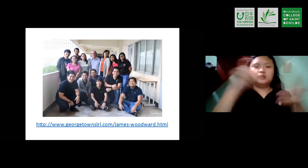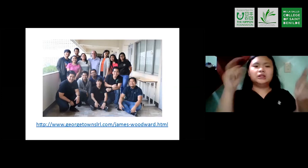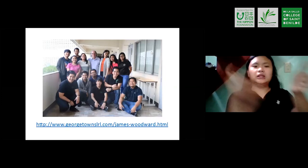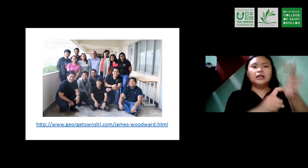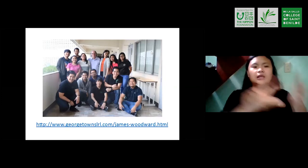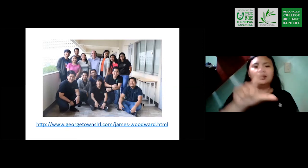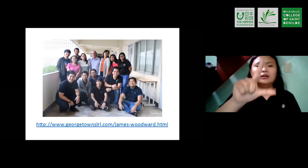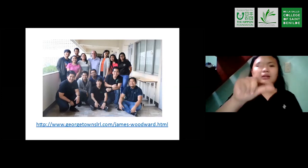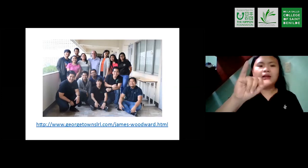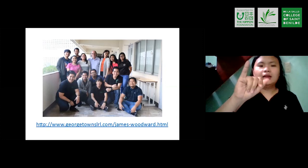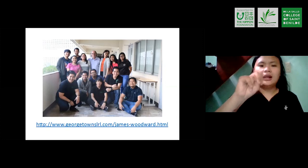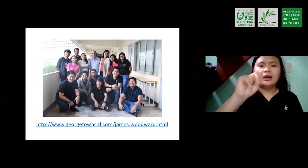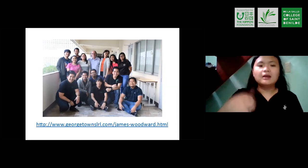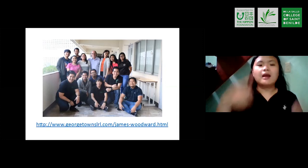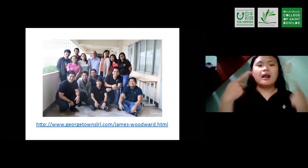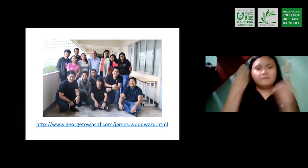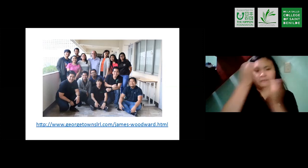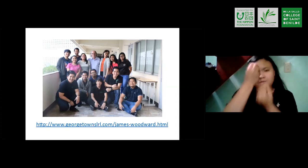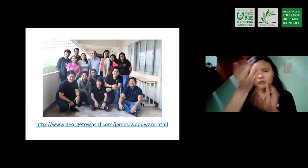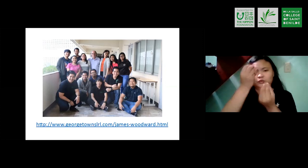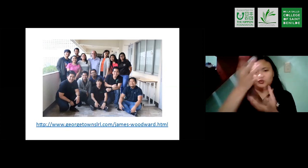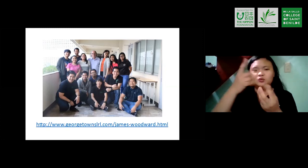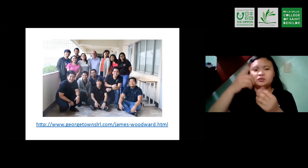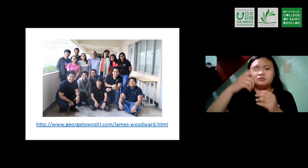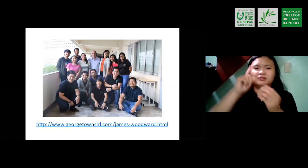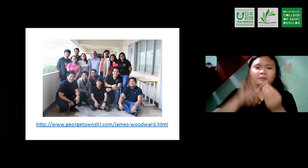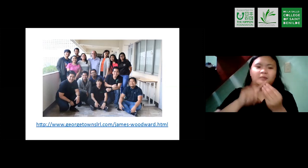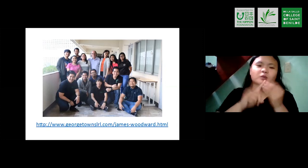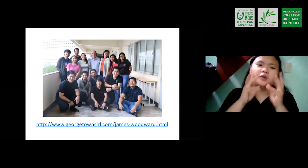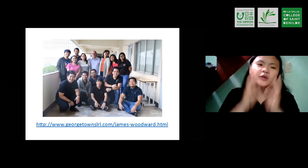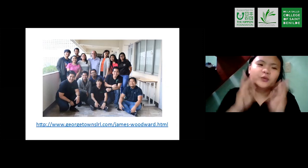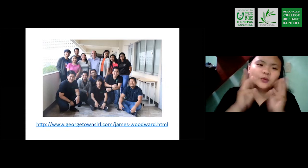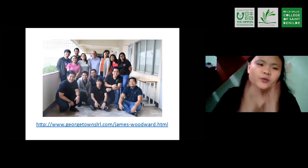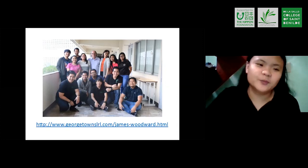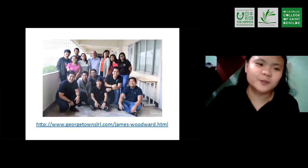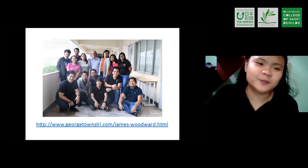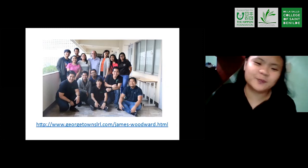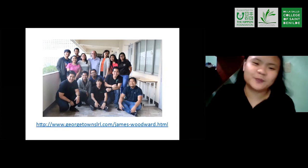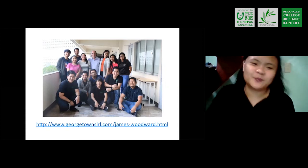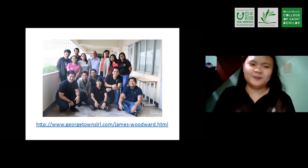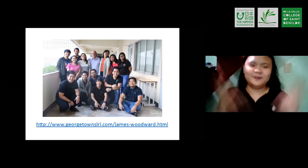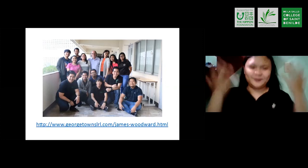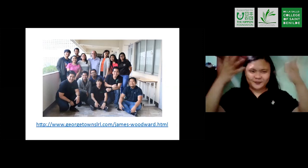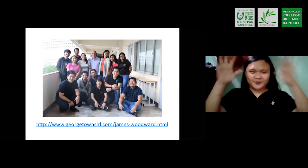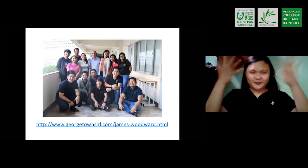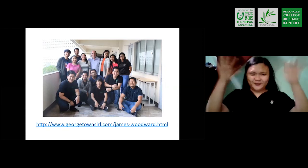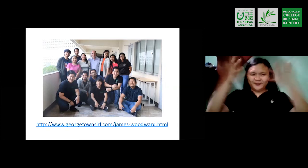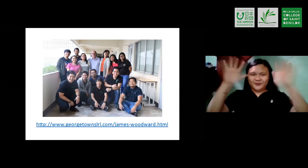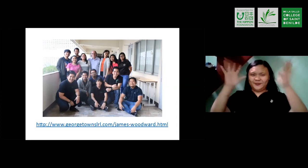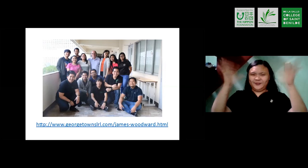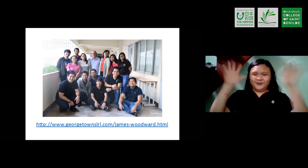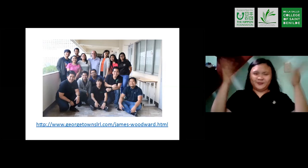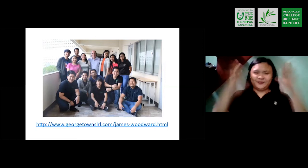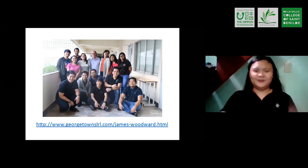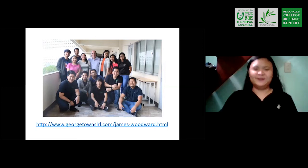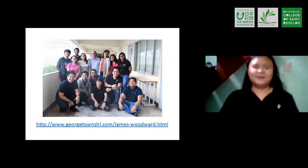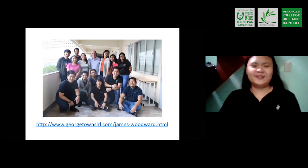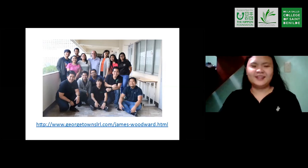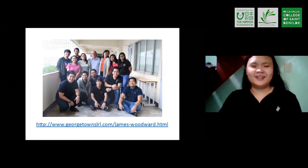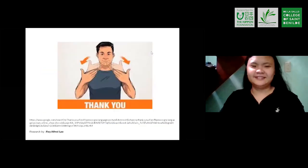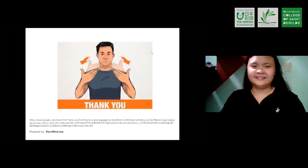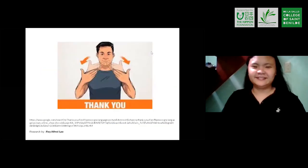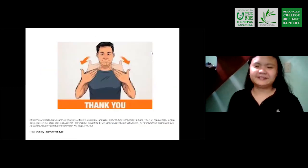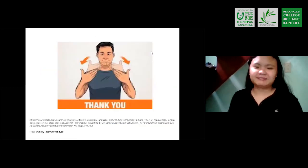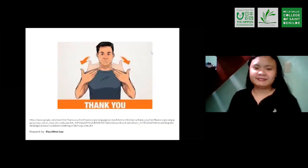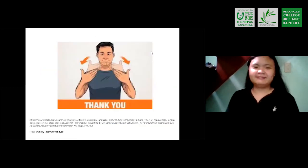this is the proof about his background was in the link below.